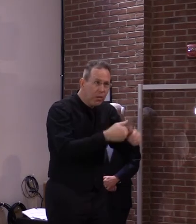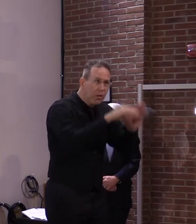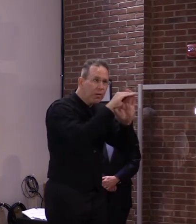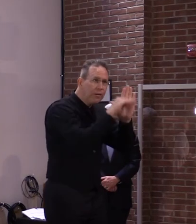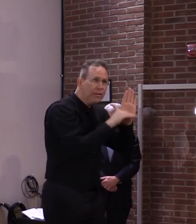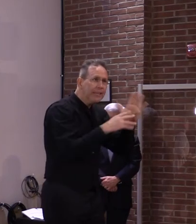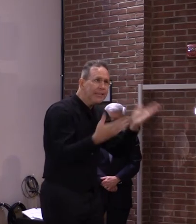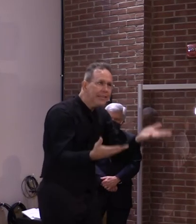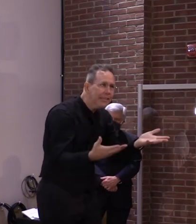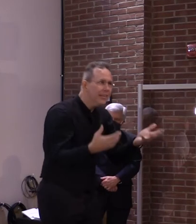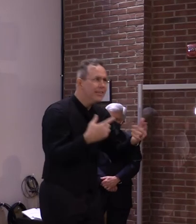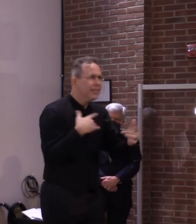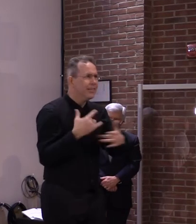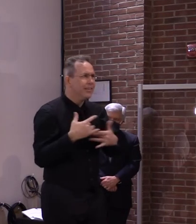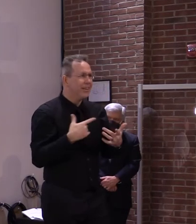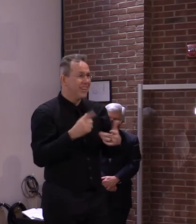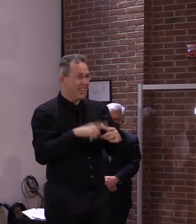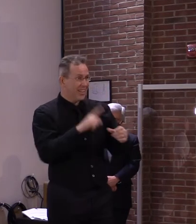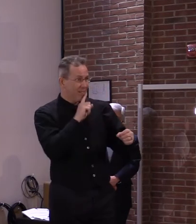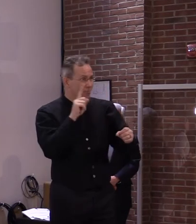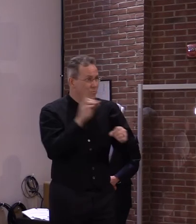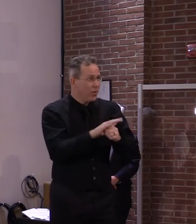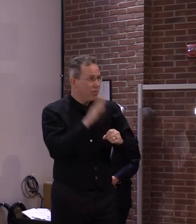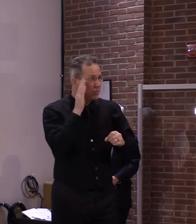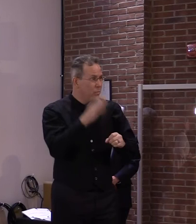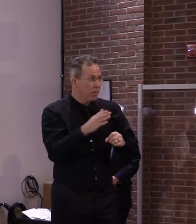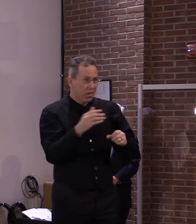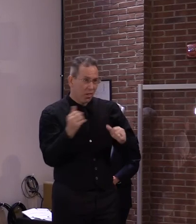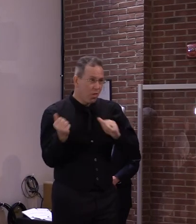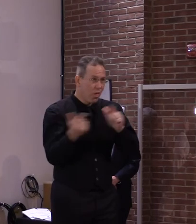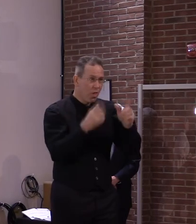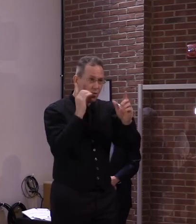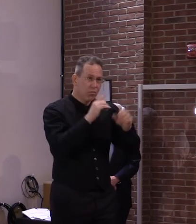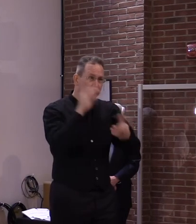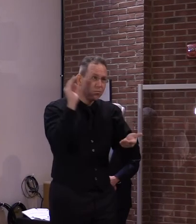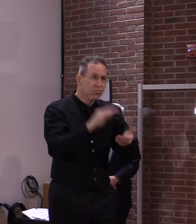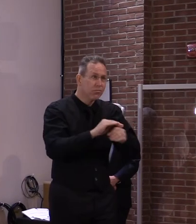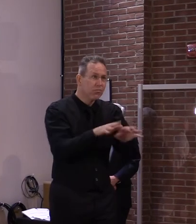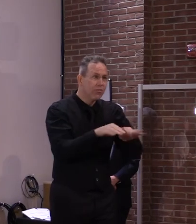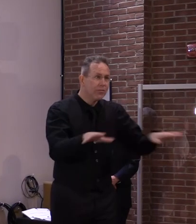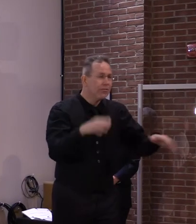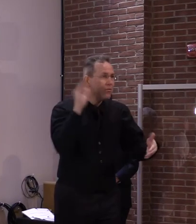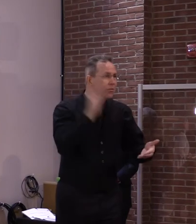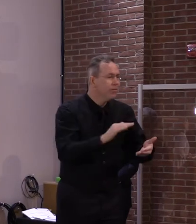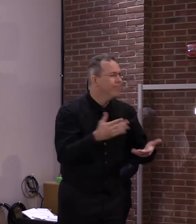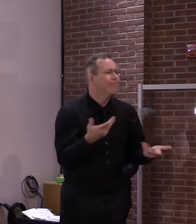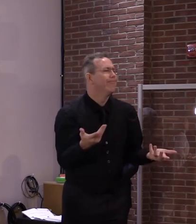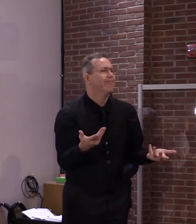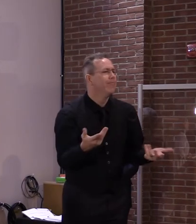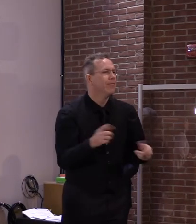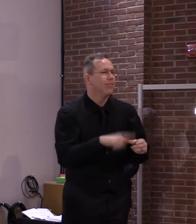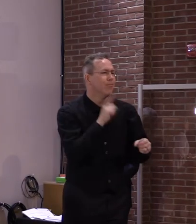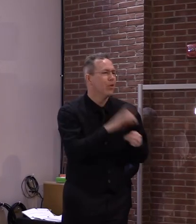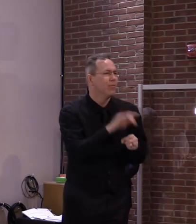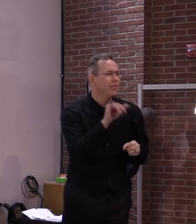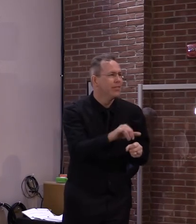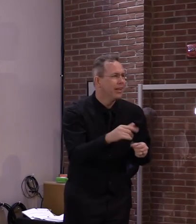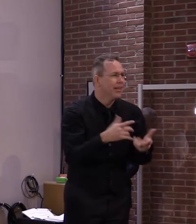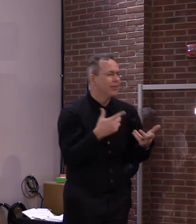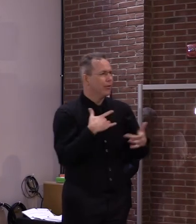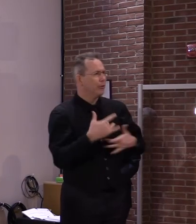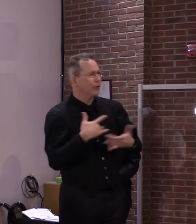prevent all disease transmission while playing sports but at this point we felt like it was a reasonable risk to